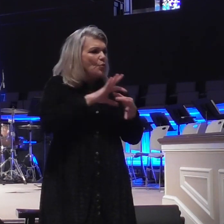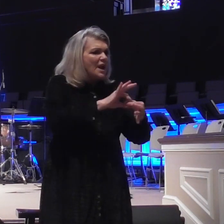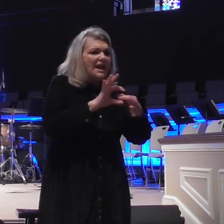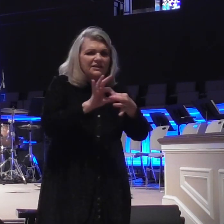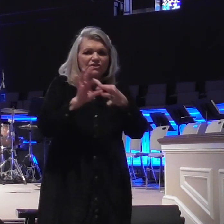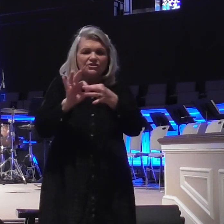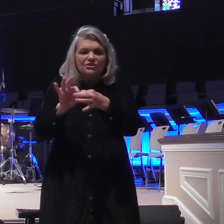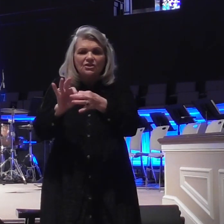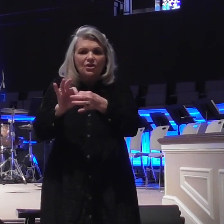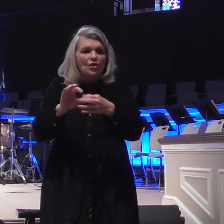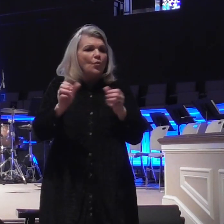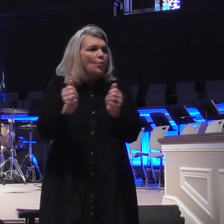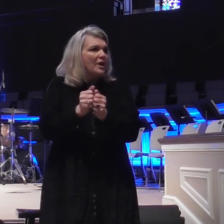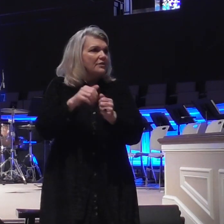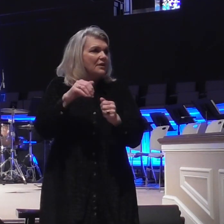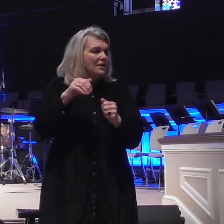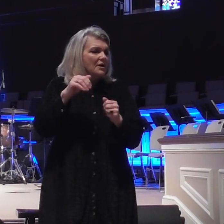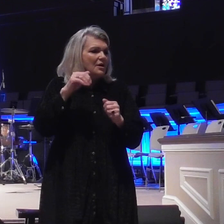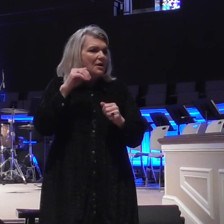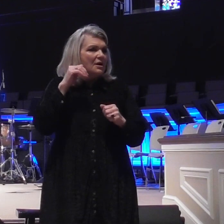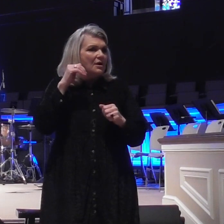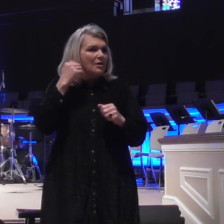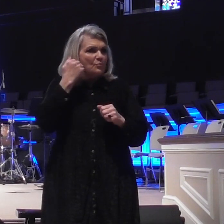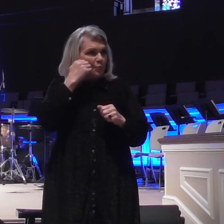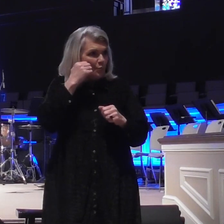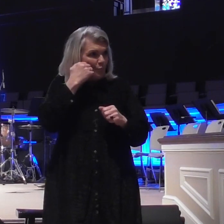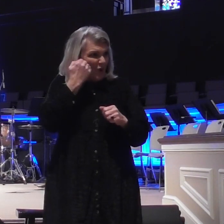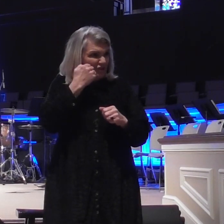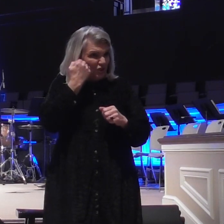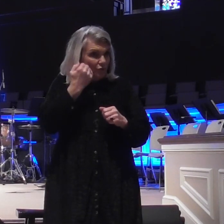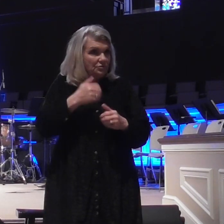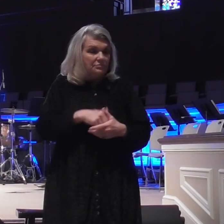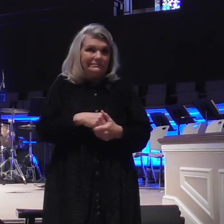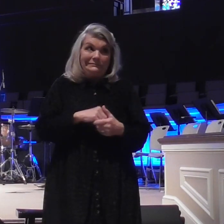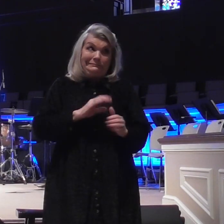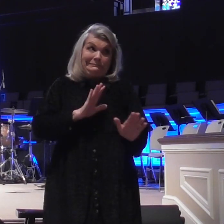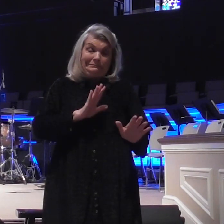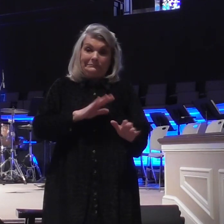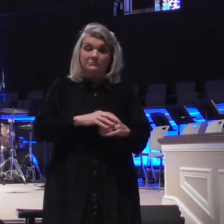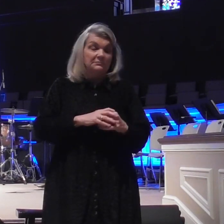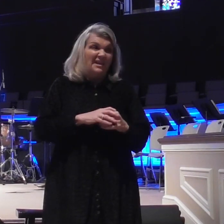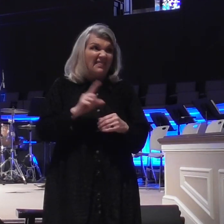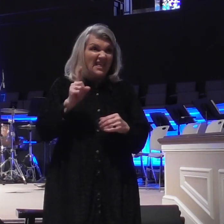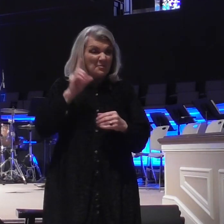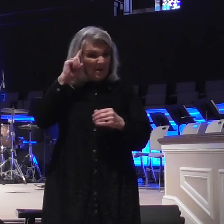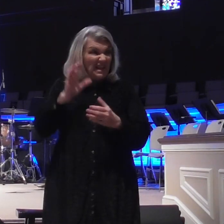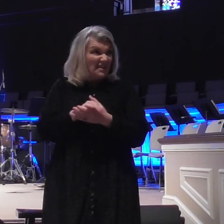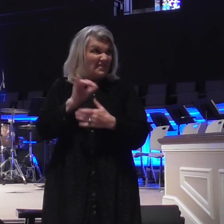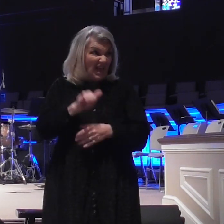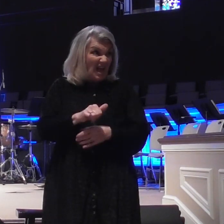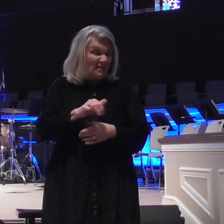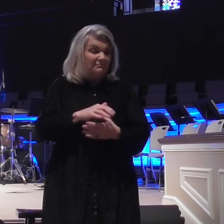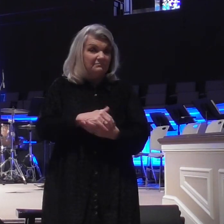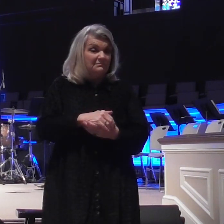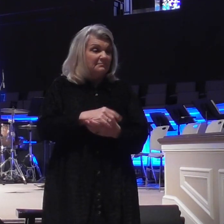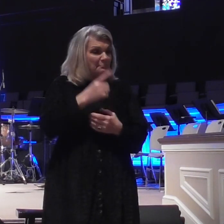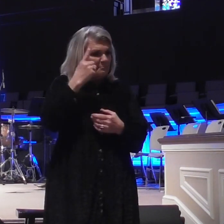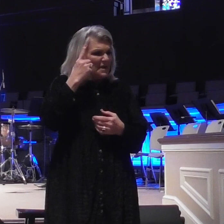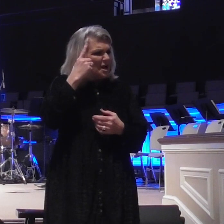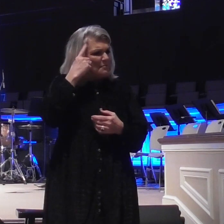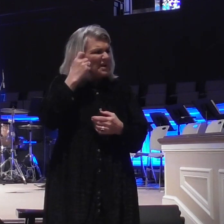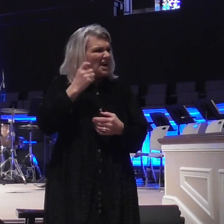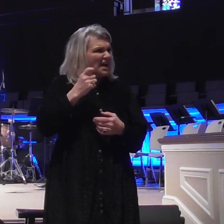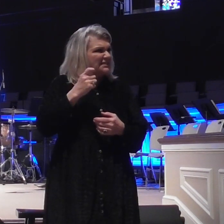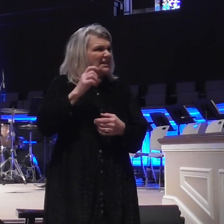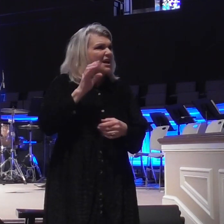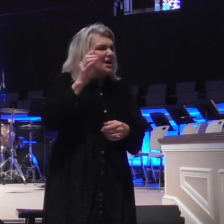okay to be doing as Christians. Now, the Corinthians were, if you called someone a Corinthian, you were insulting